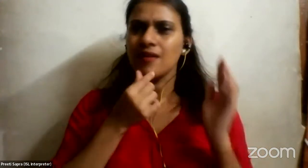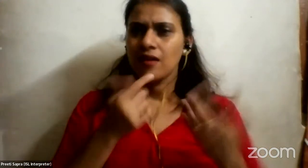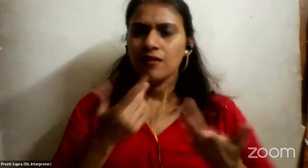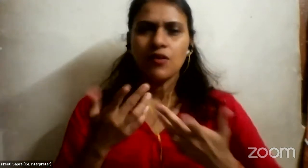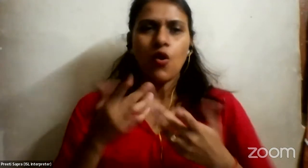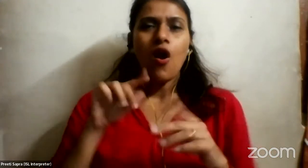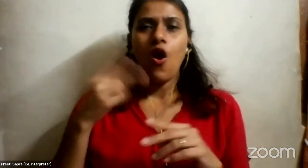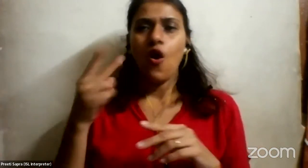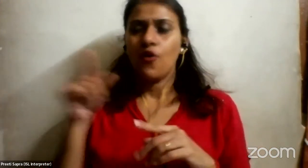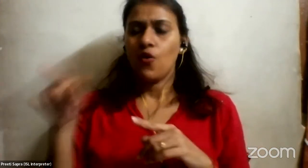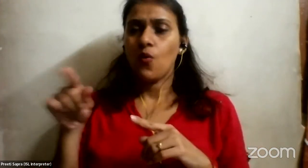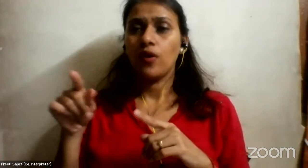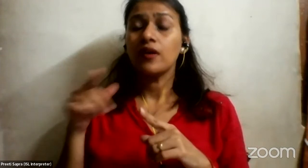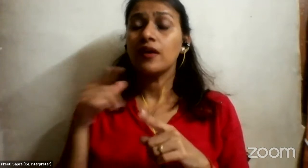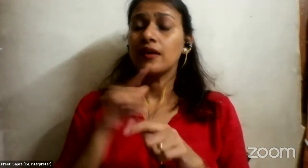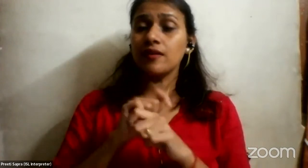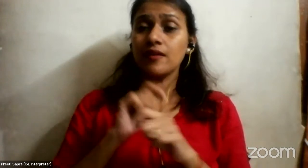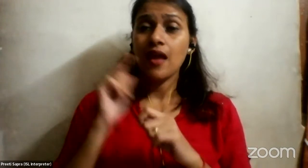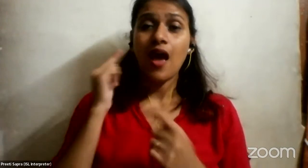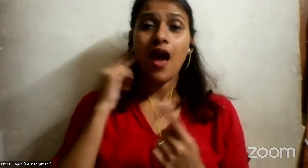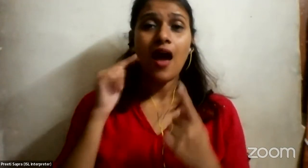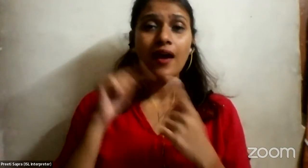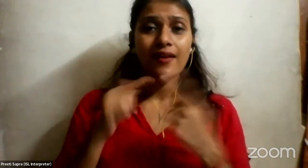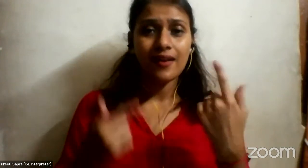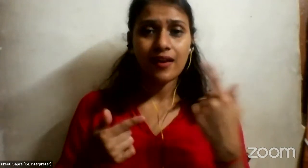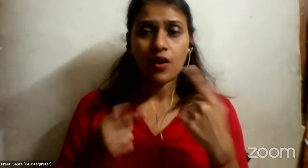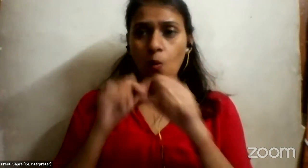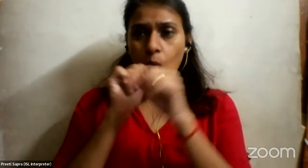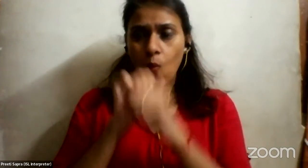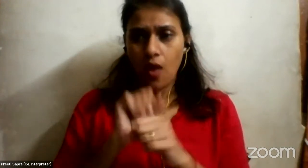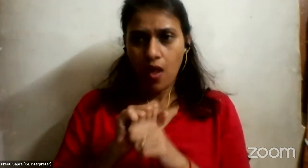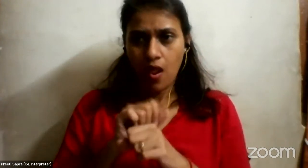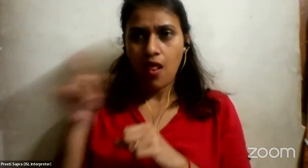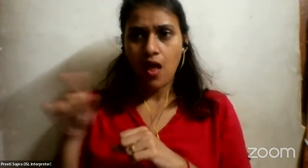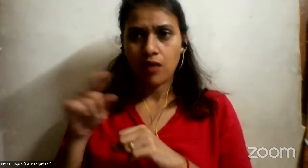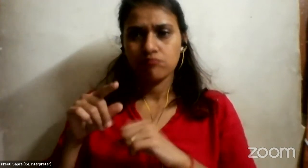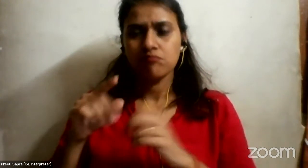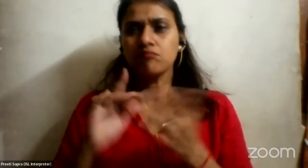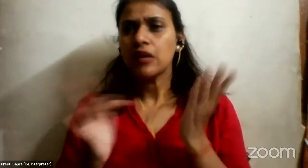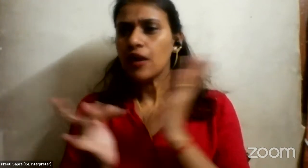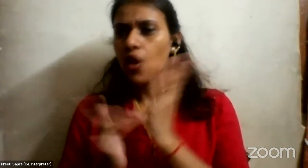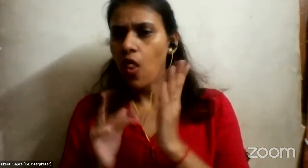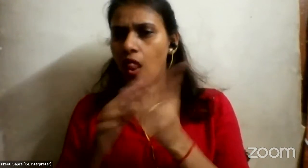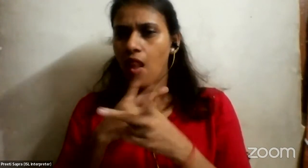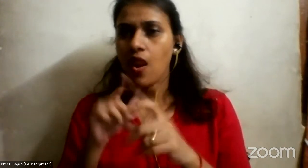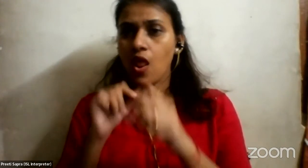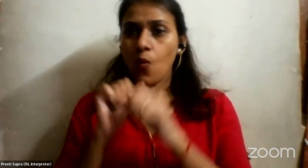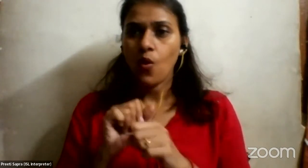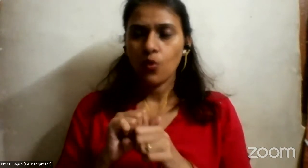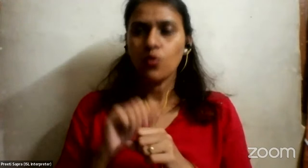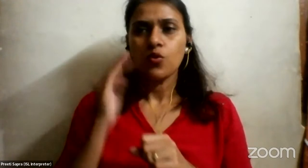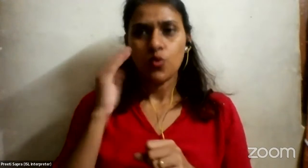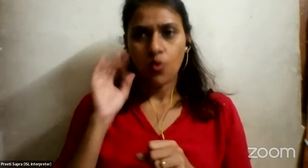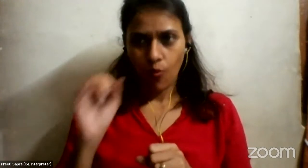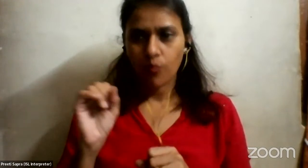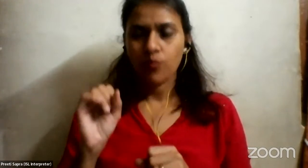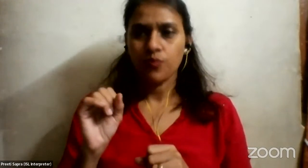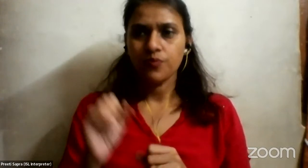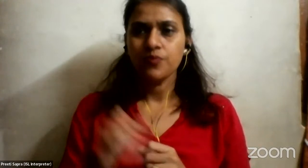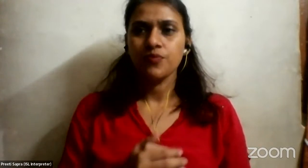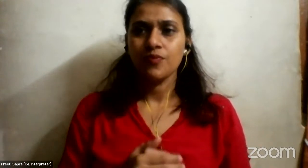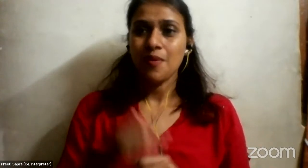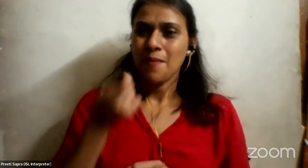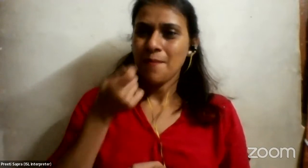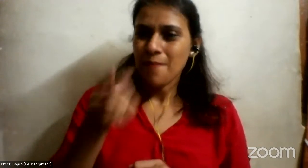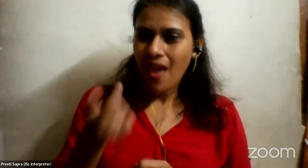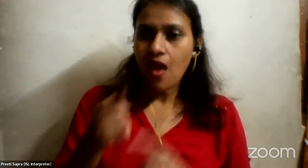worker, algorithms determine a lot of what happens at your work, from wages to